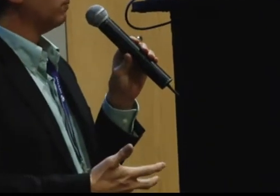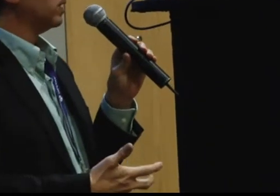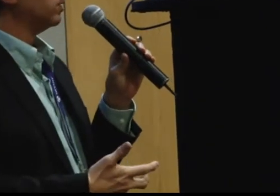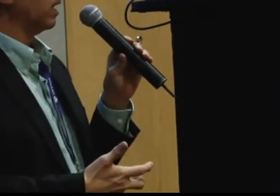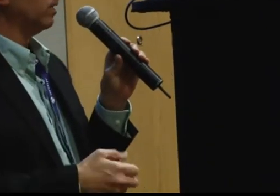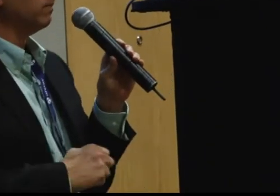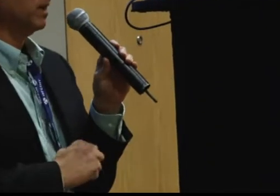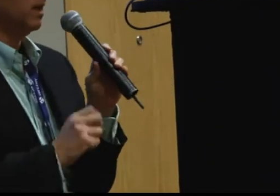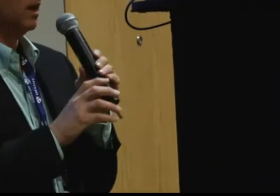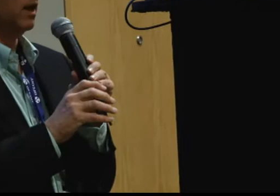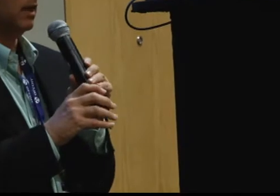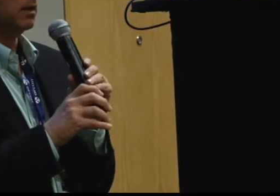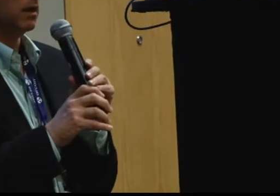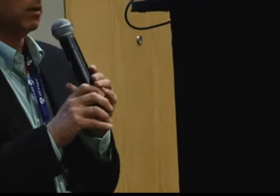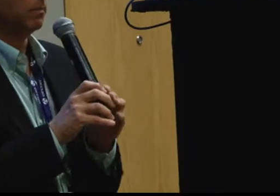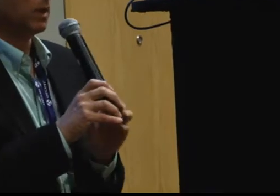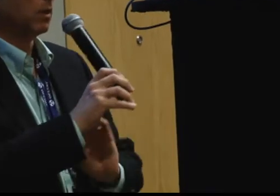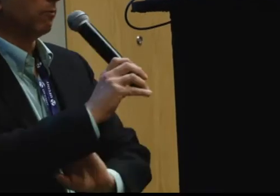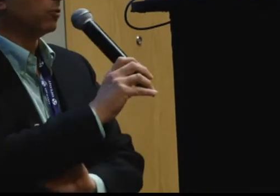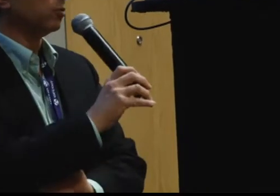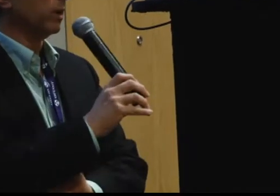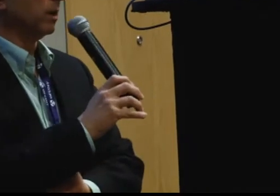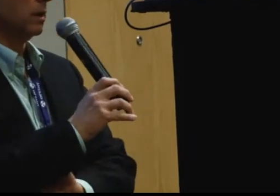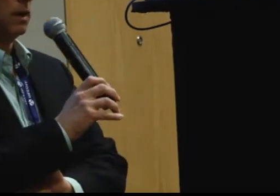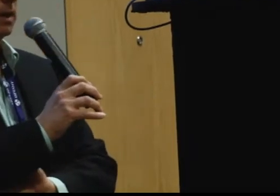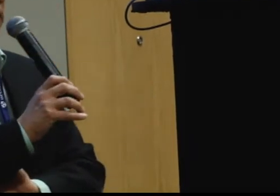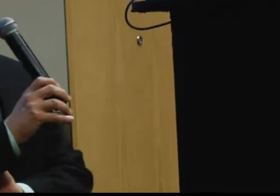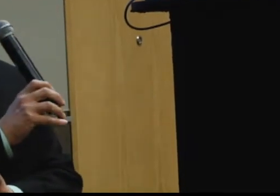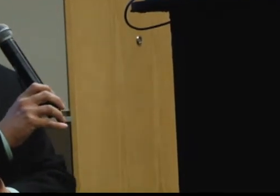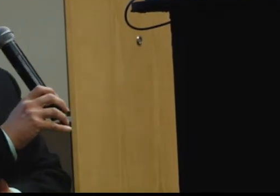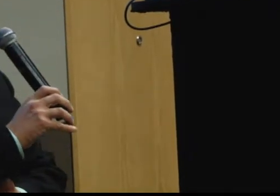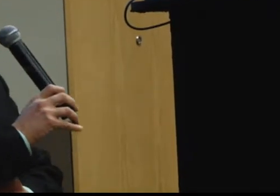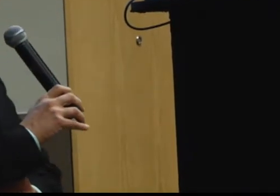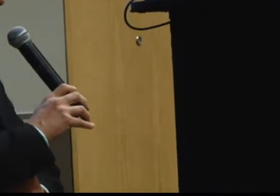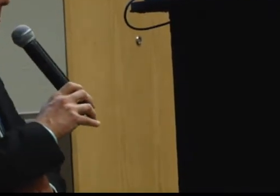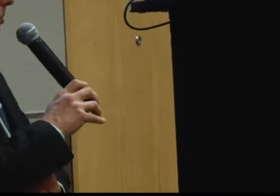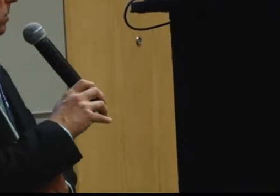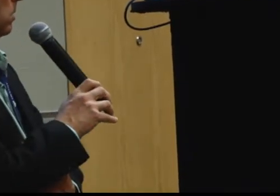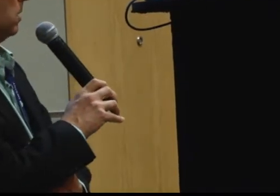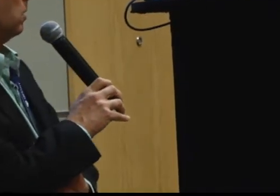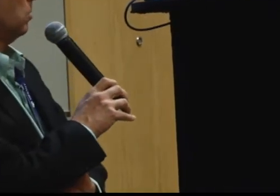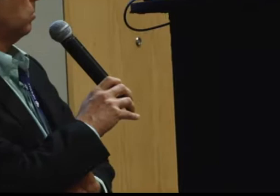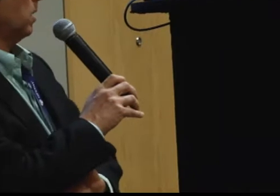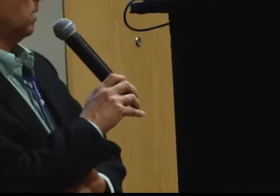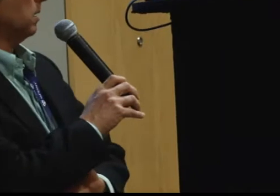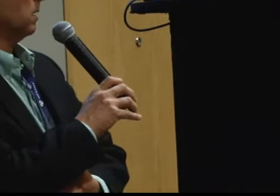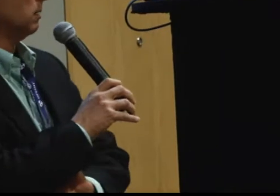get the conversation going. And the first one is Claire Amos,